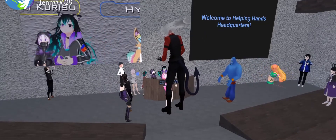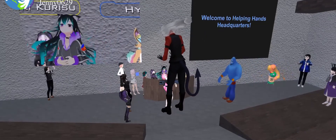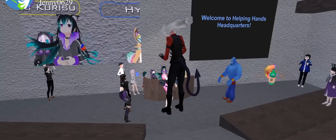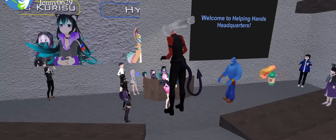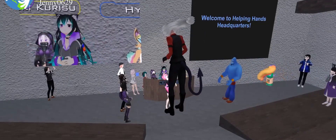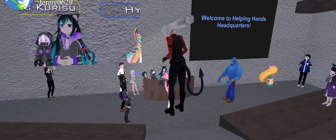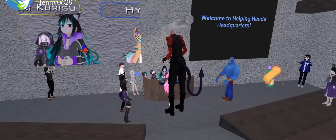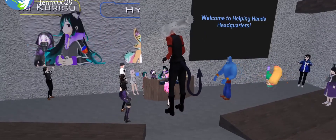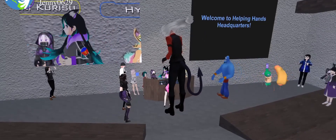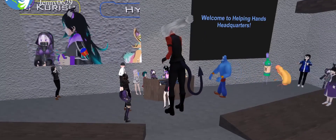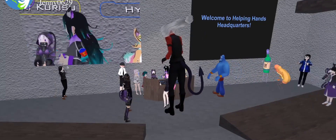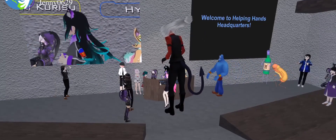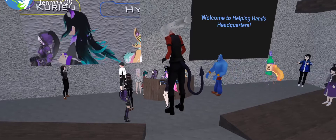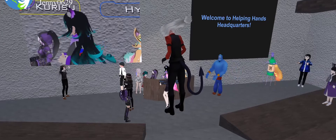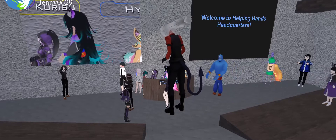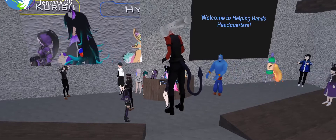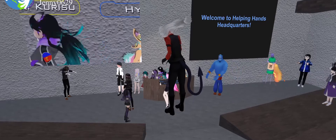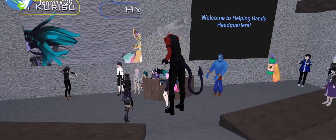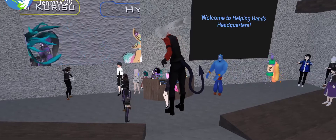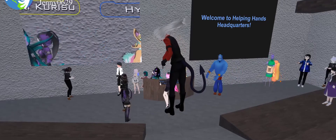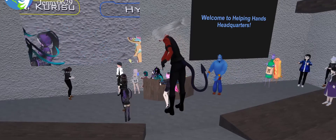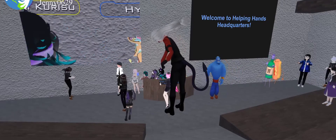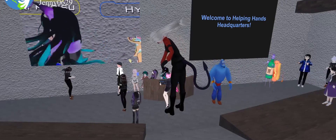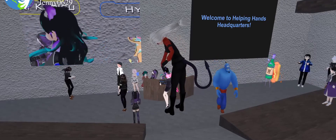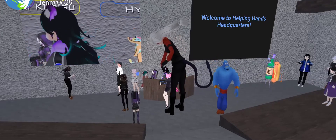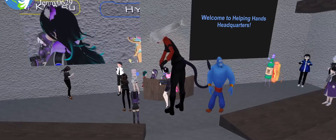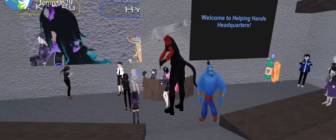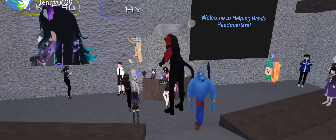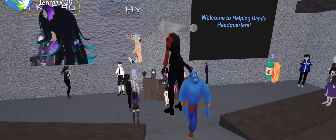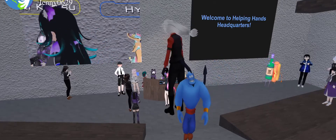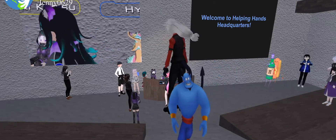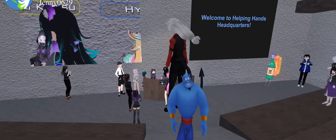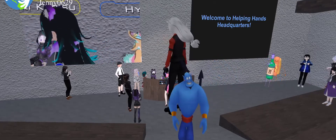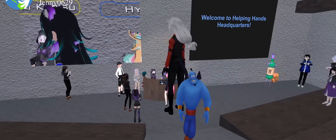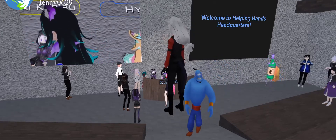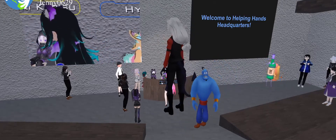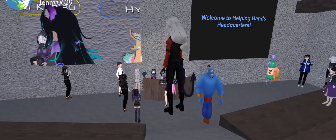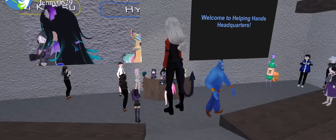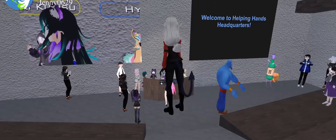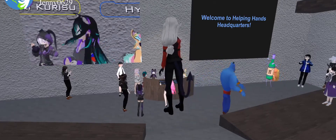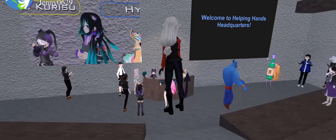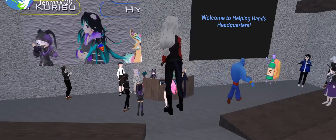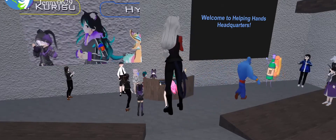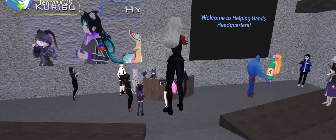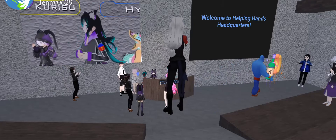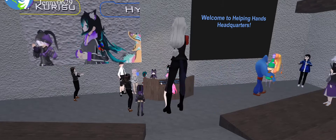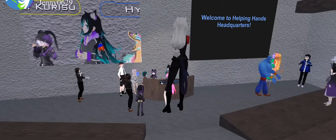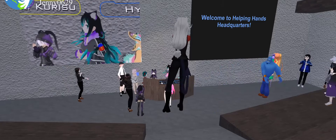I'm lagging too much. I wouldn't be able to do it. But yeah, I'll give you guys a few more minutes to figure stuff out. A reminder, it doesn't